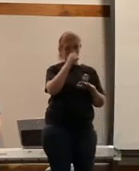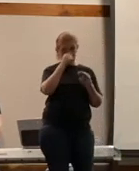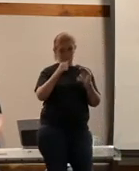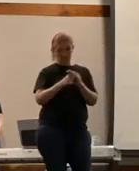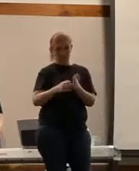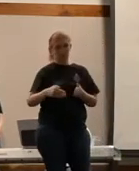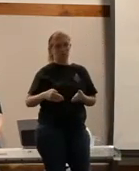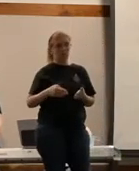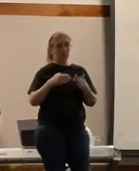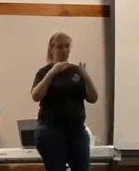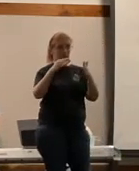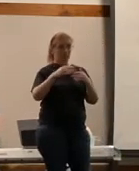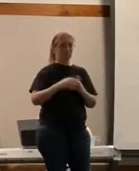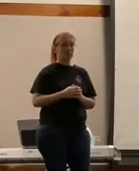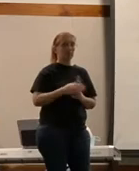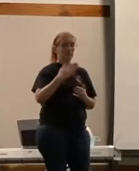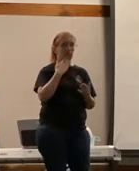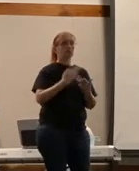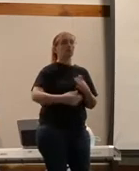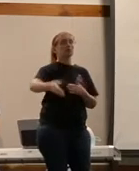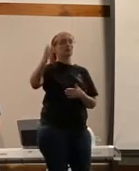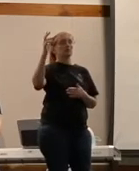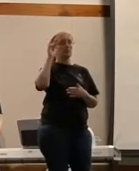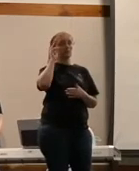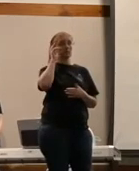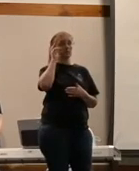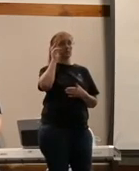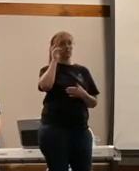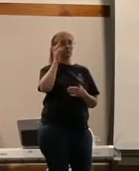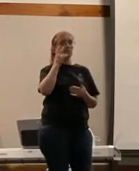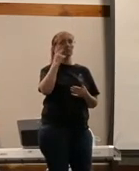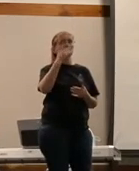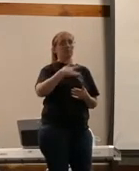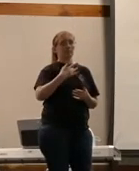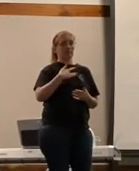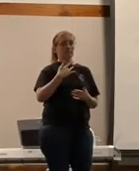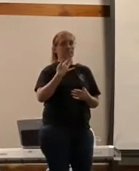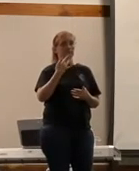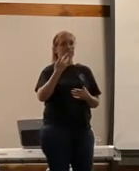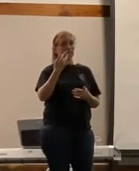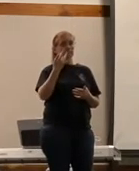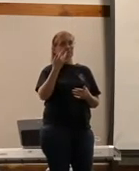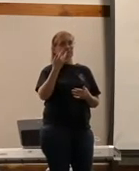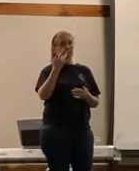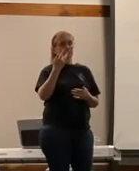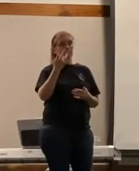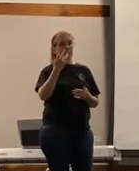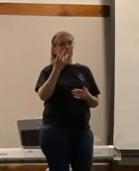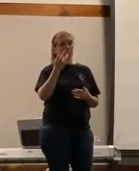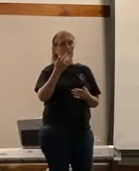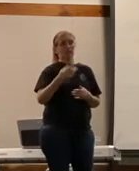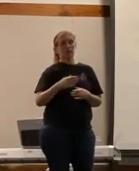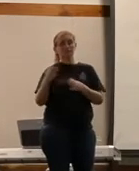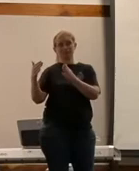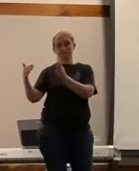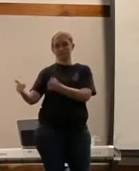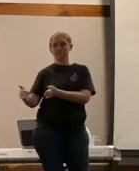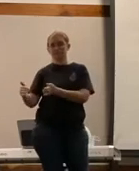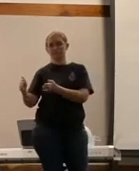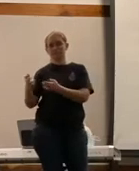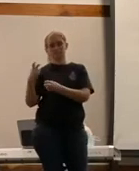Street, it's good to hear you. It's good to feel you. God, on Uneven